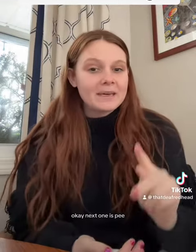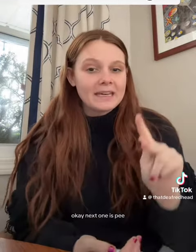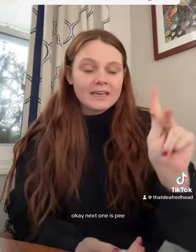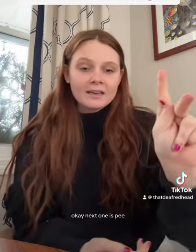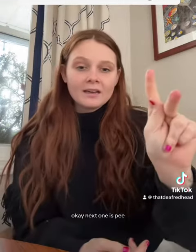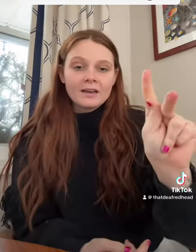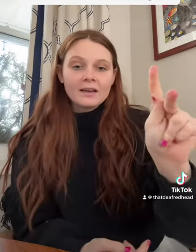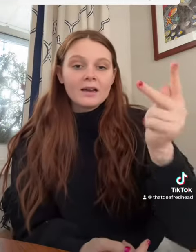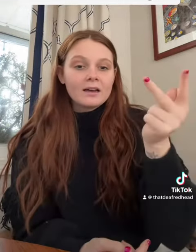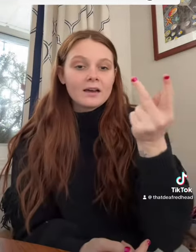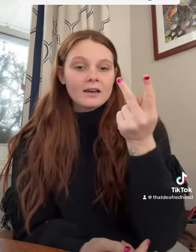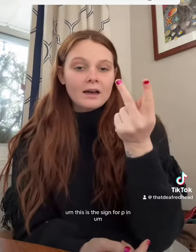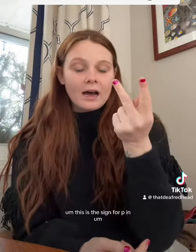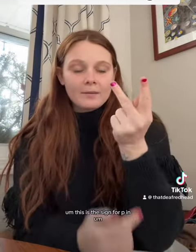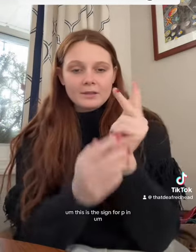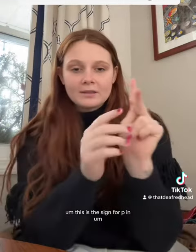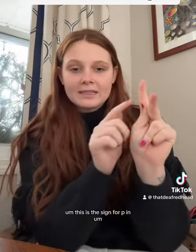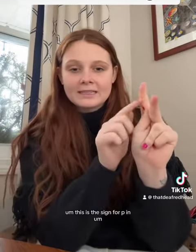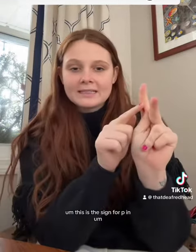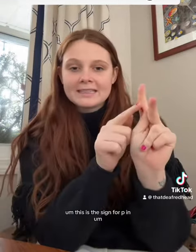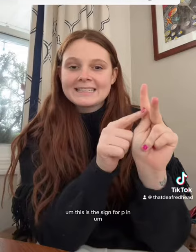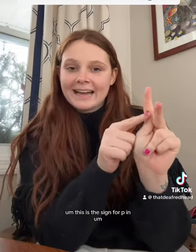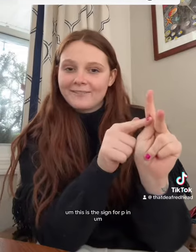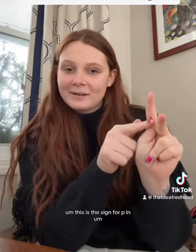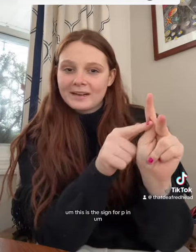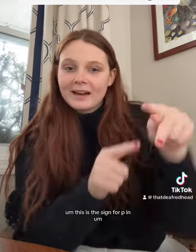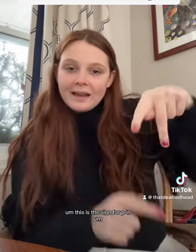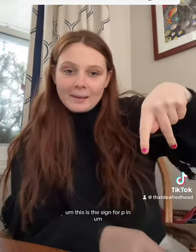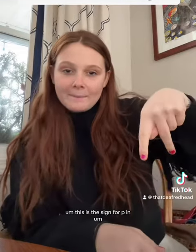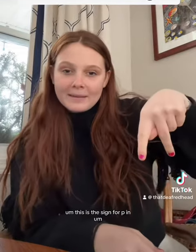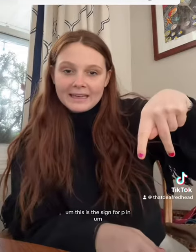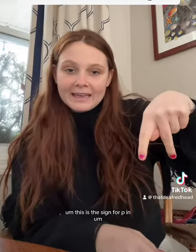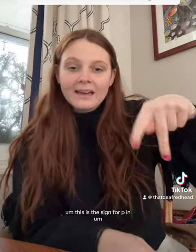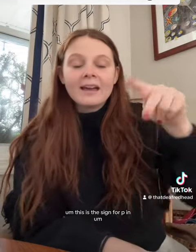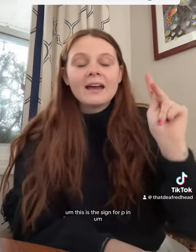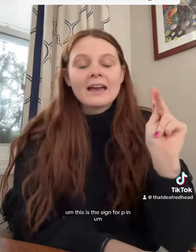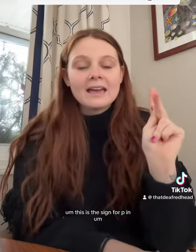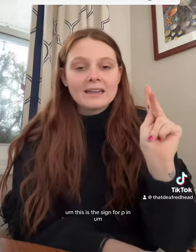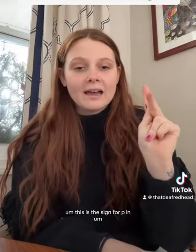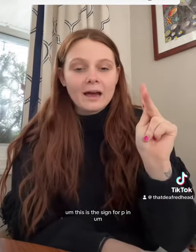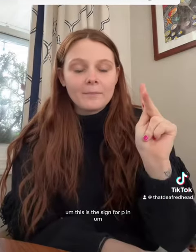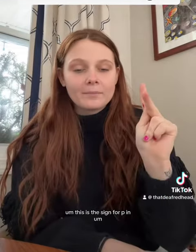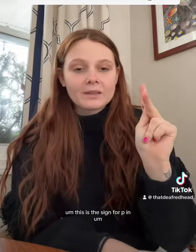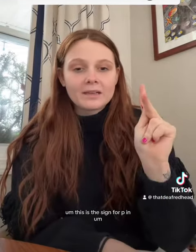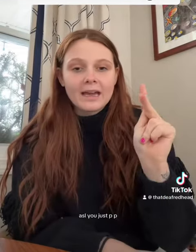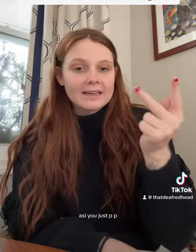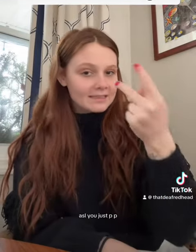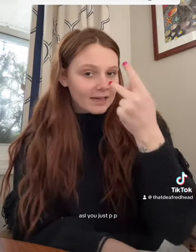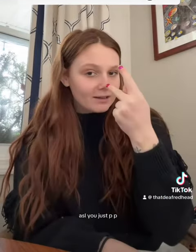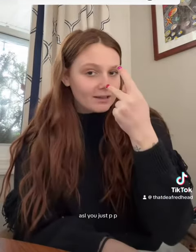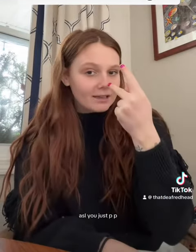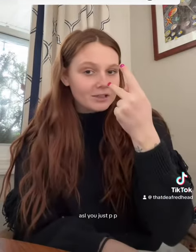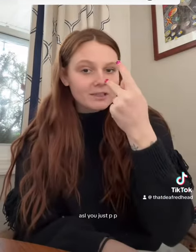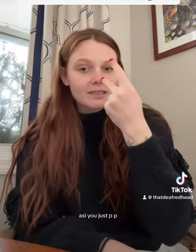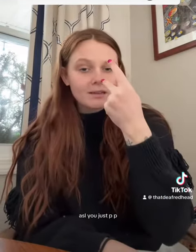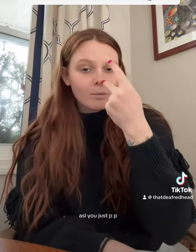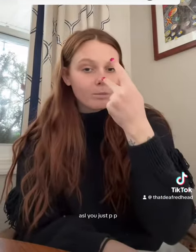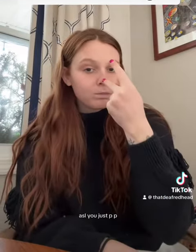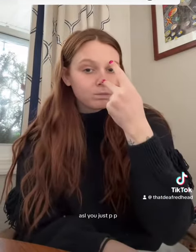pee. This is the sign for pee in ASL. You just